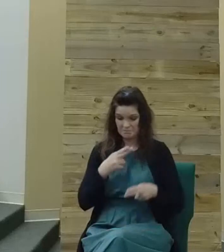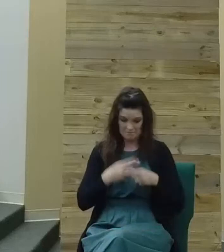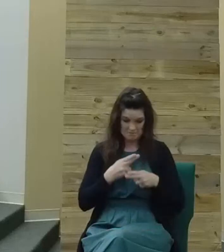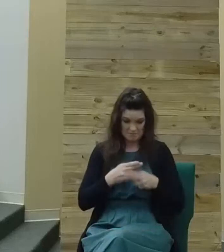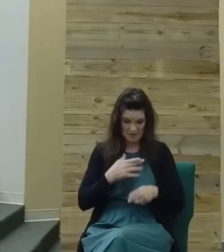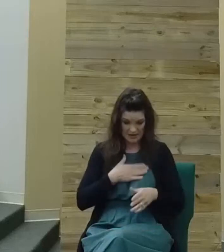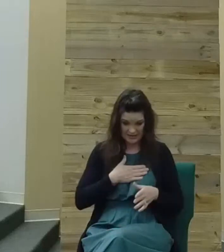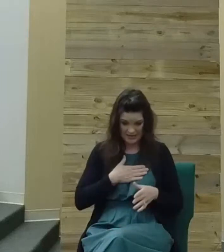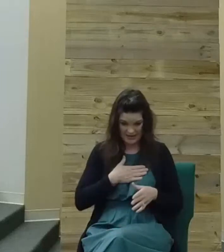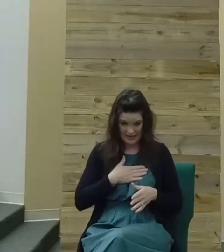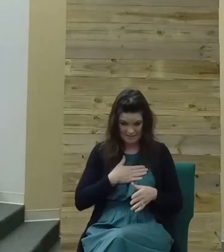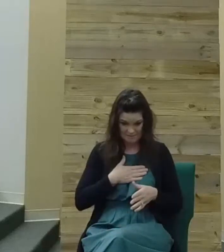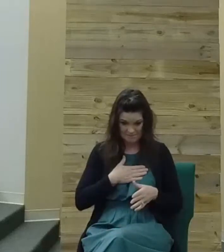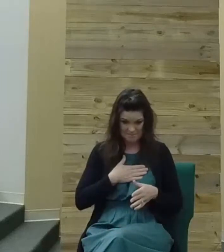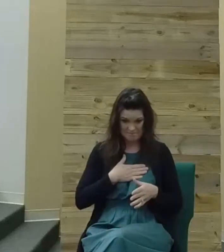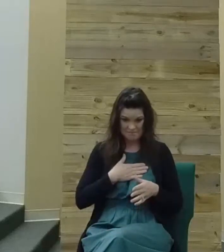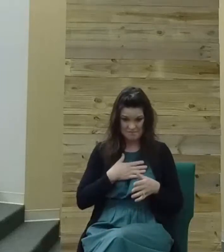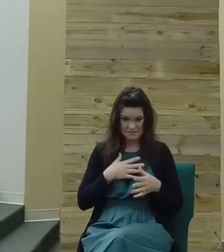"My name is worry."